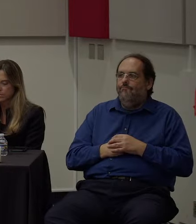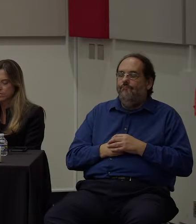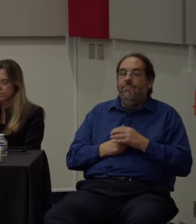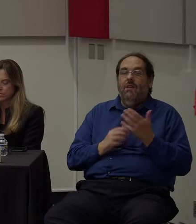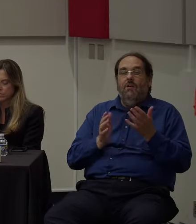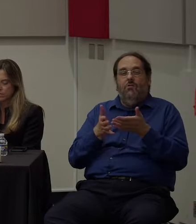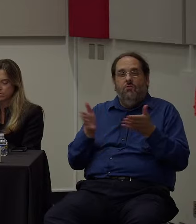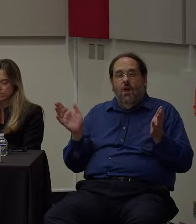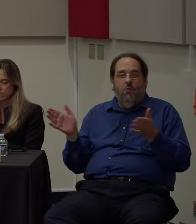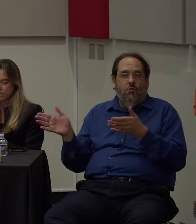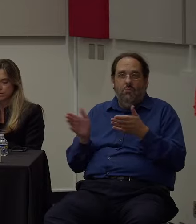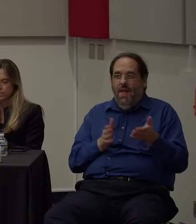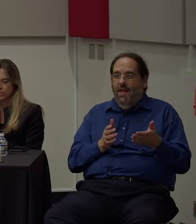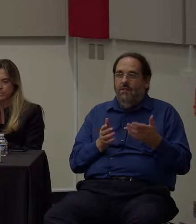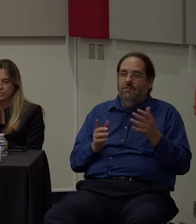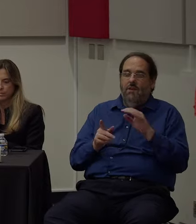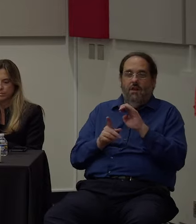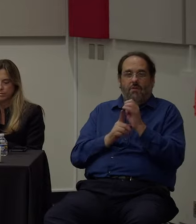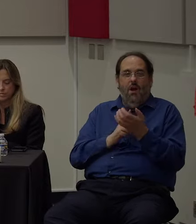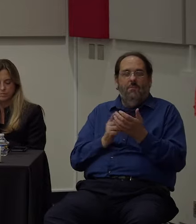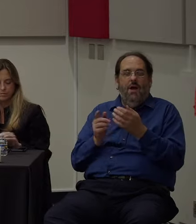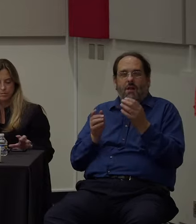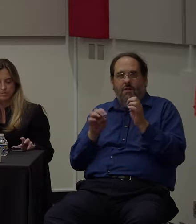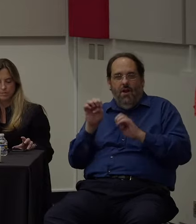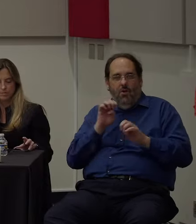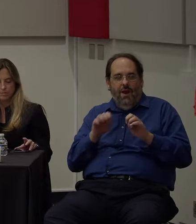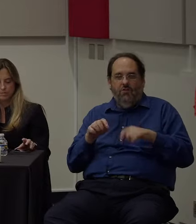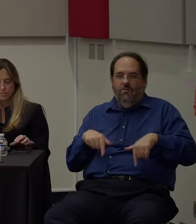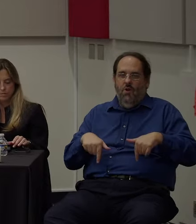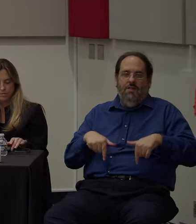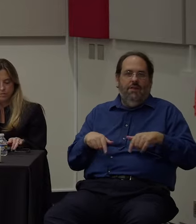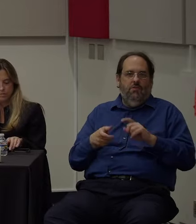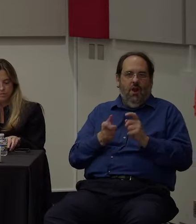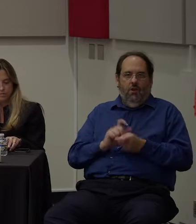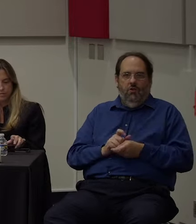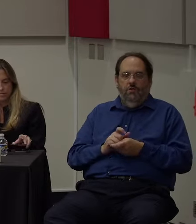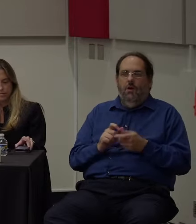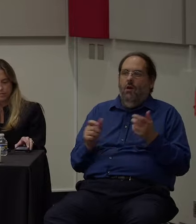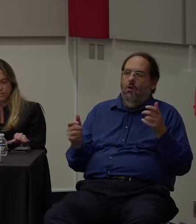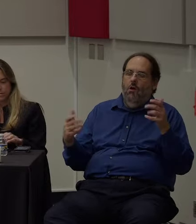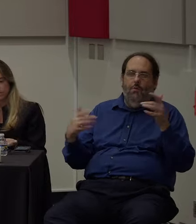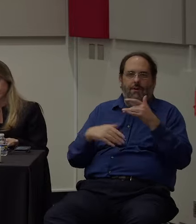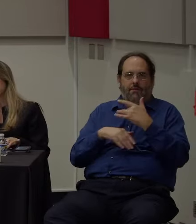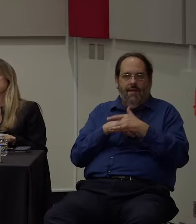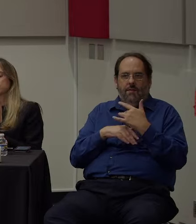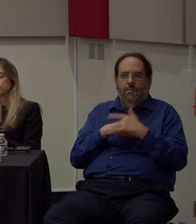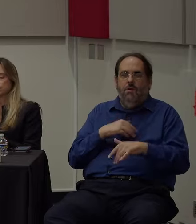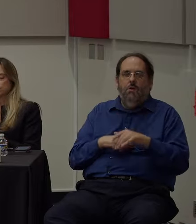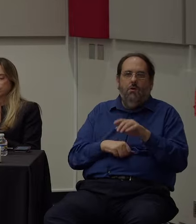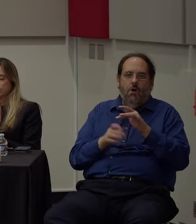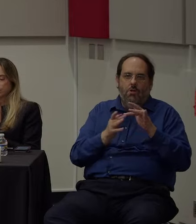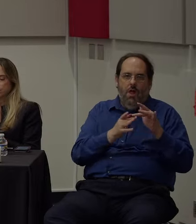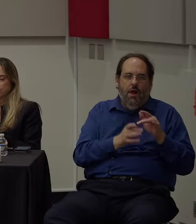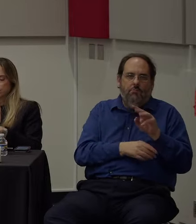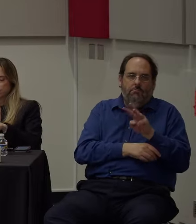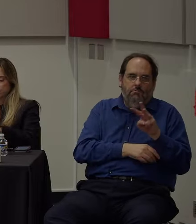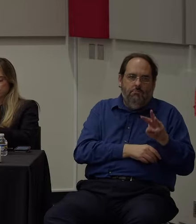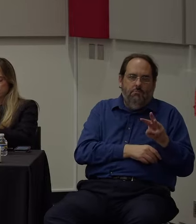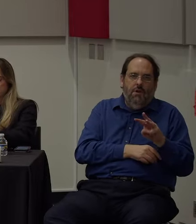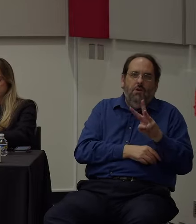The general plans and environmental evaluation for these changes are available online